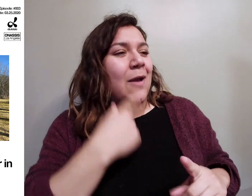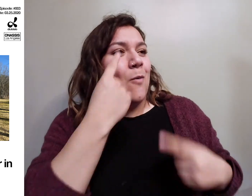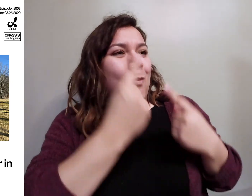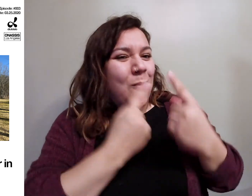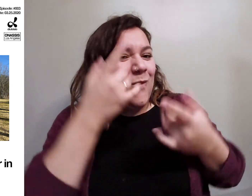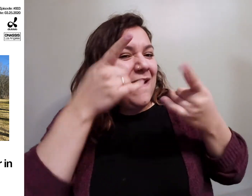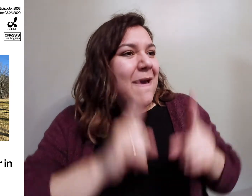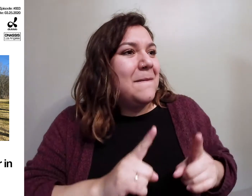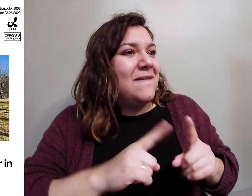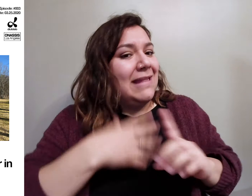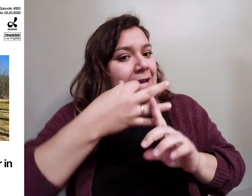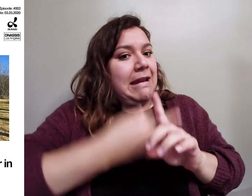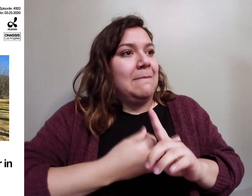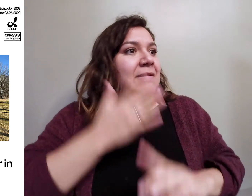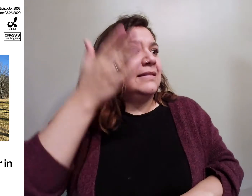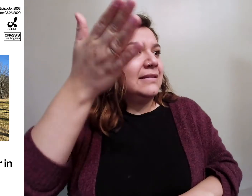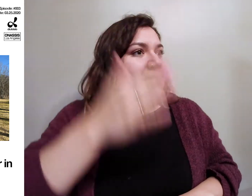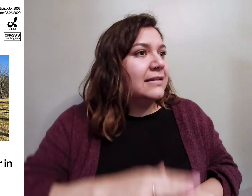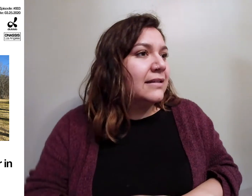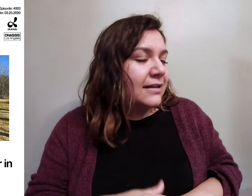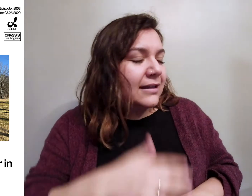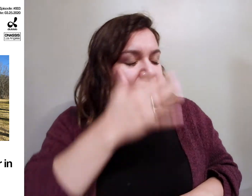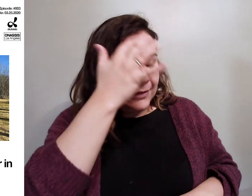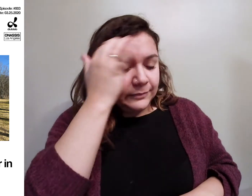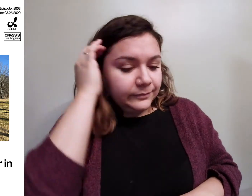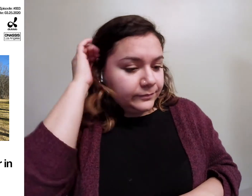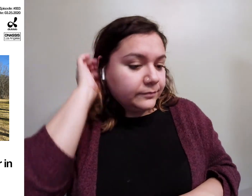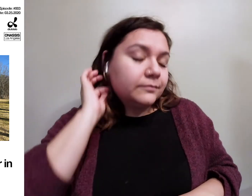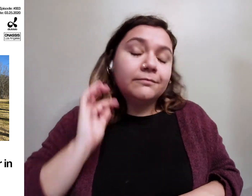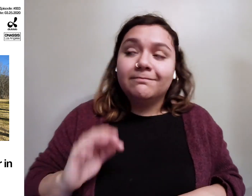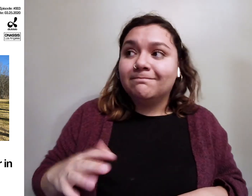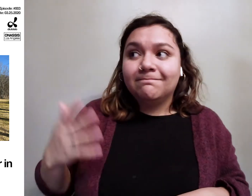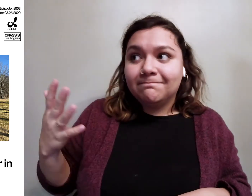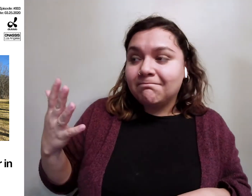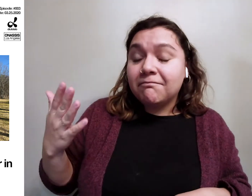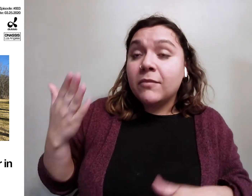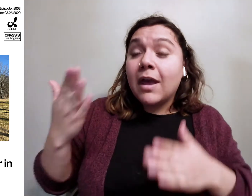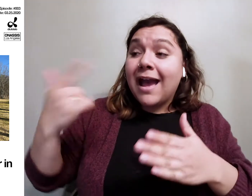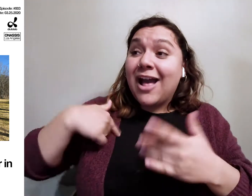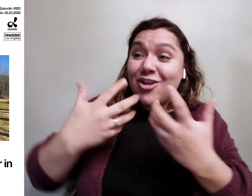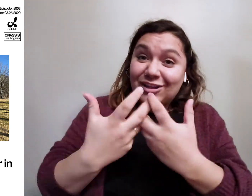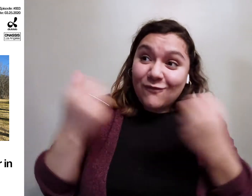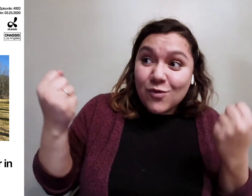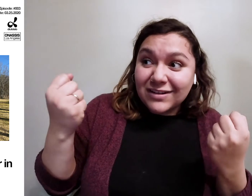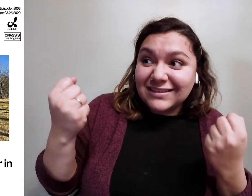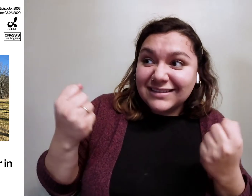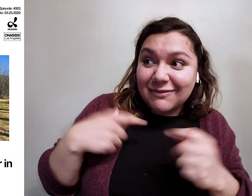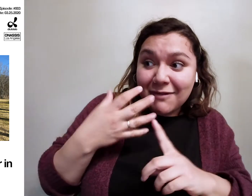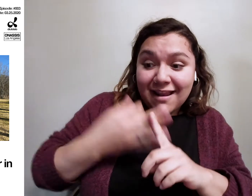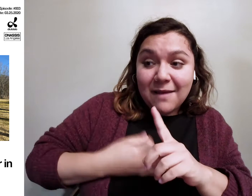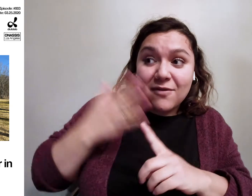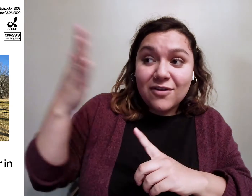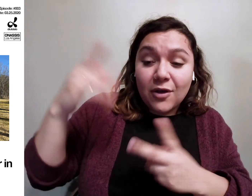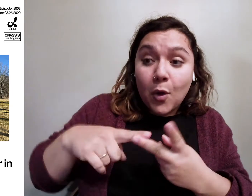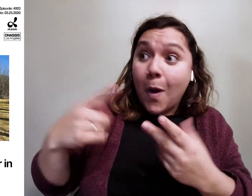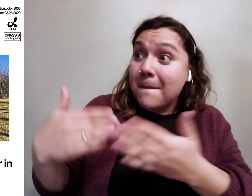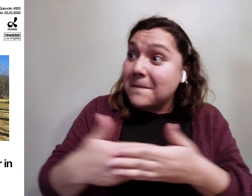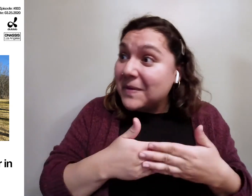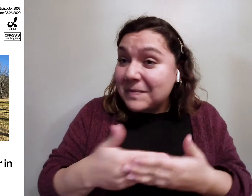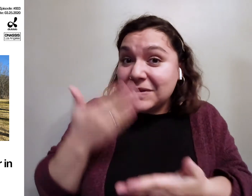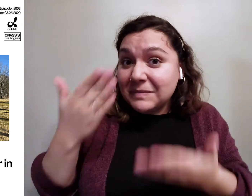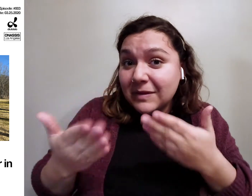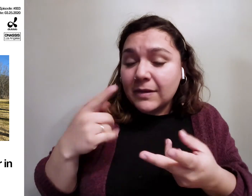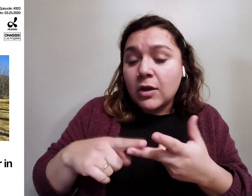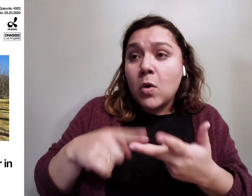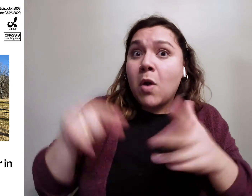will happen in 9 months from now, and which either divorces from 9 months from now, or babies 9 months